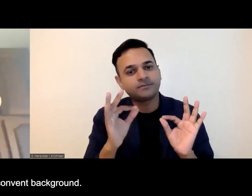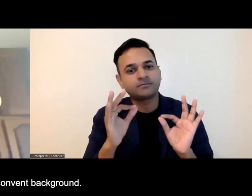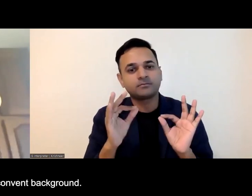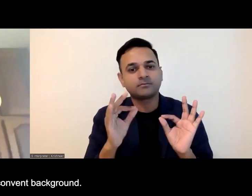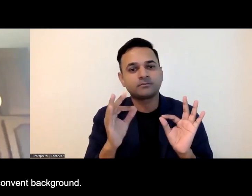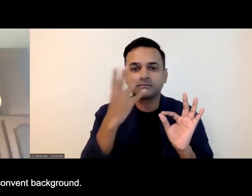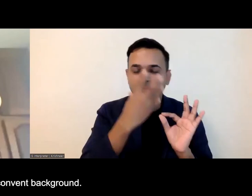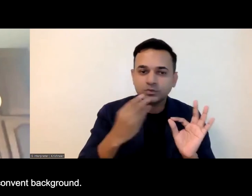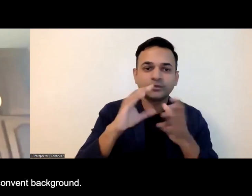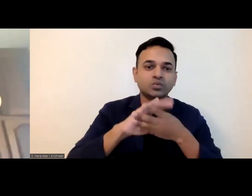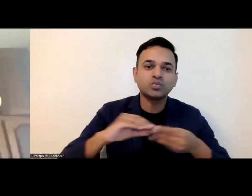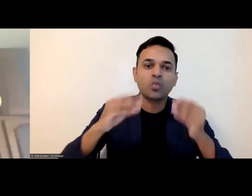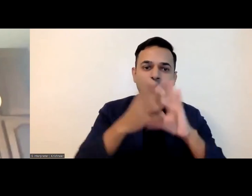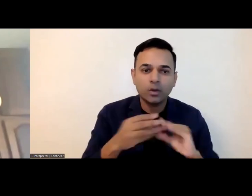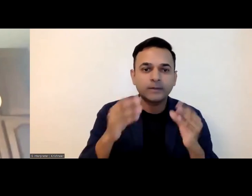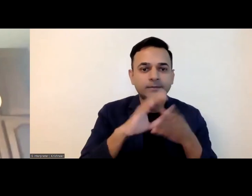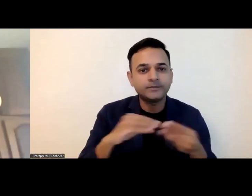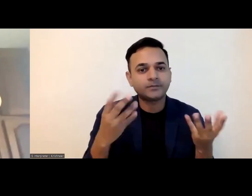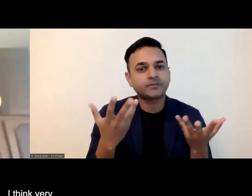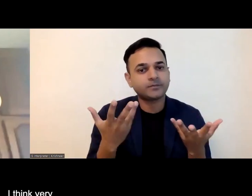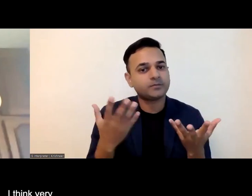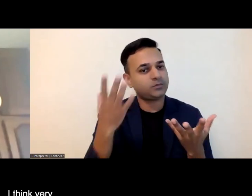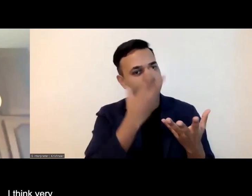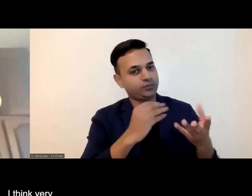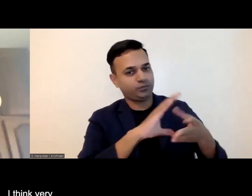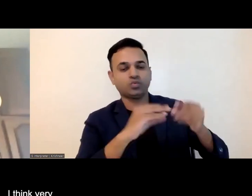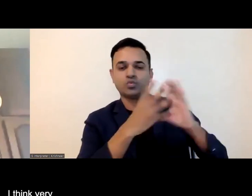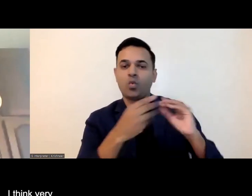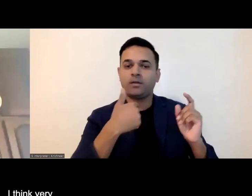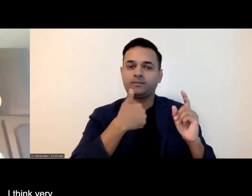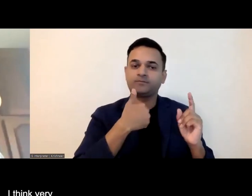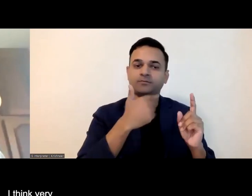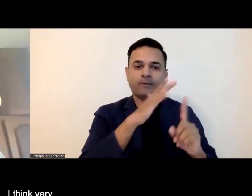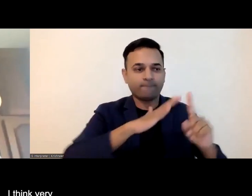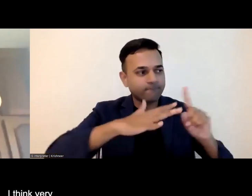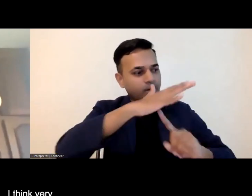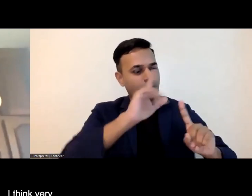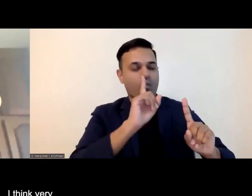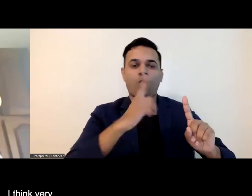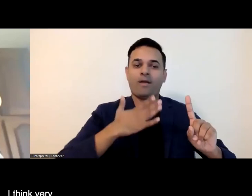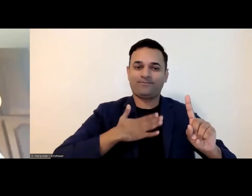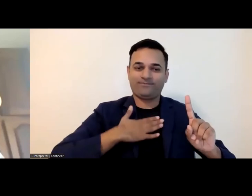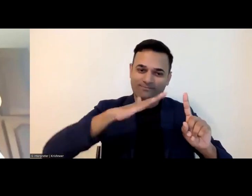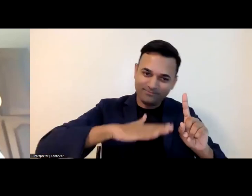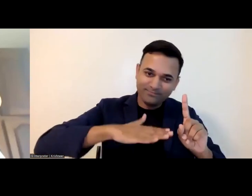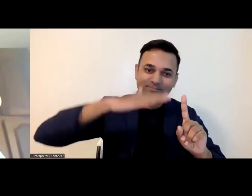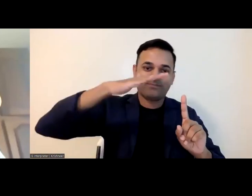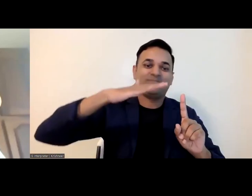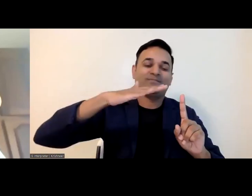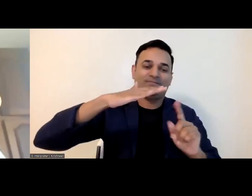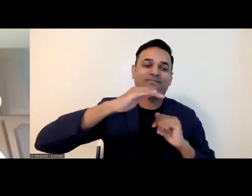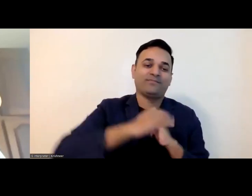in a convent background. I think very provincially about,